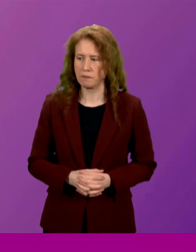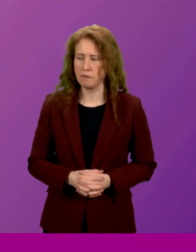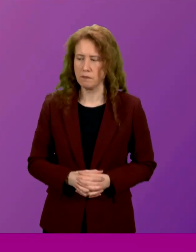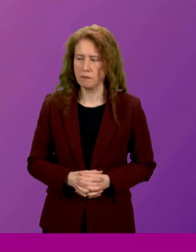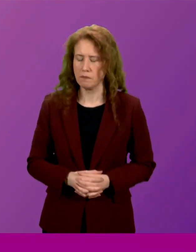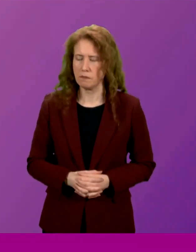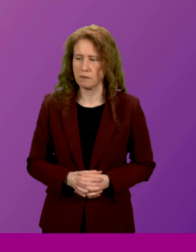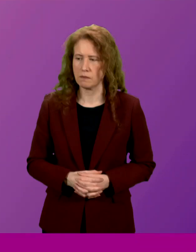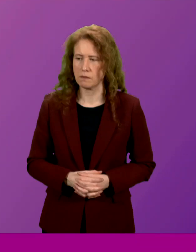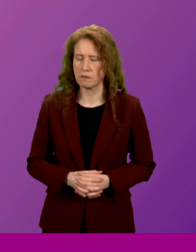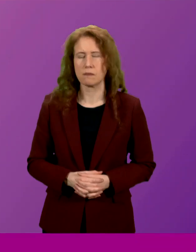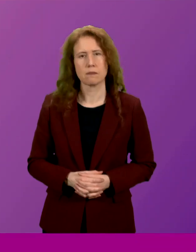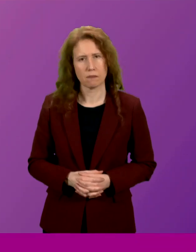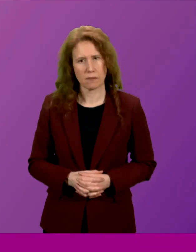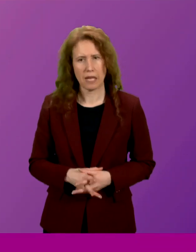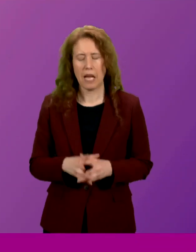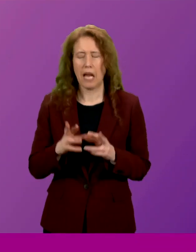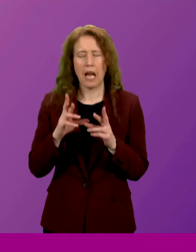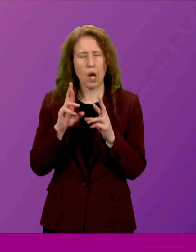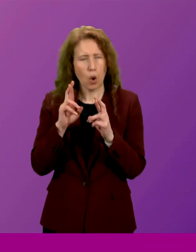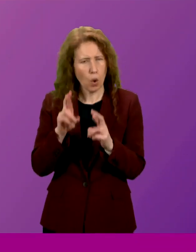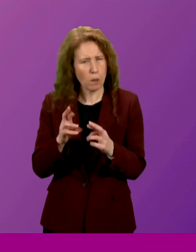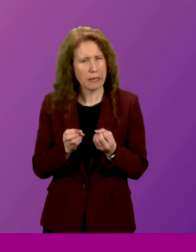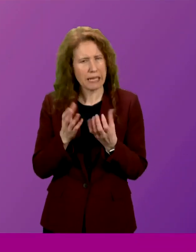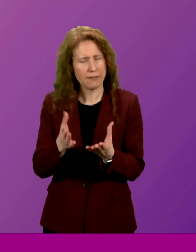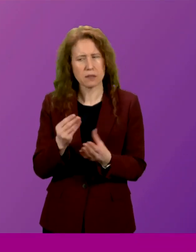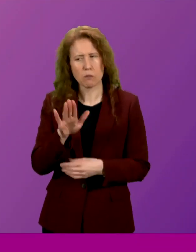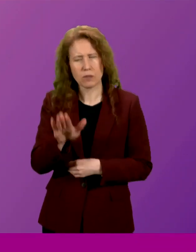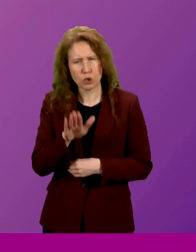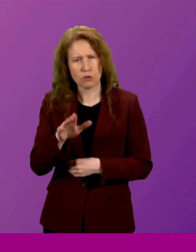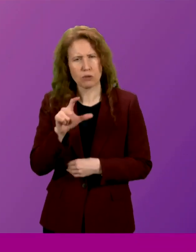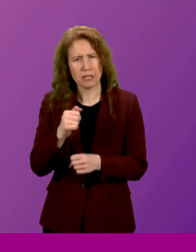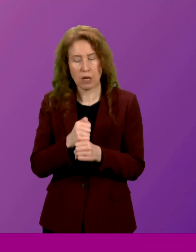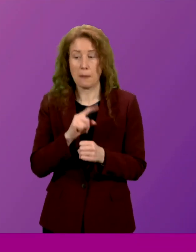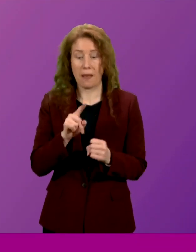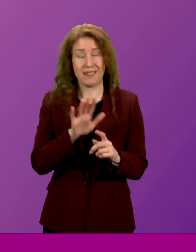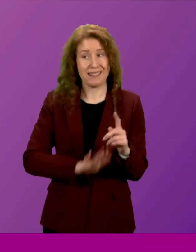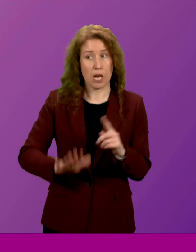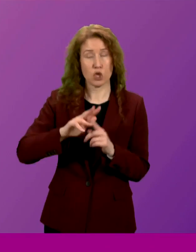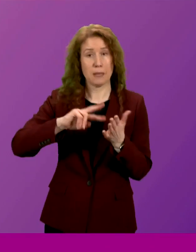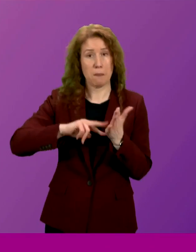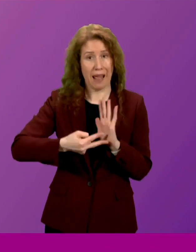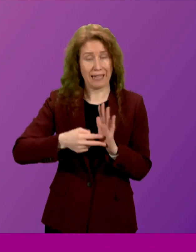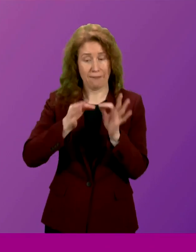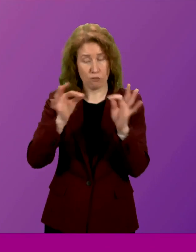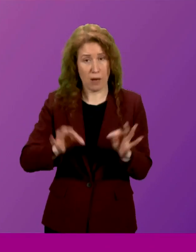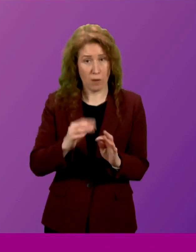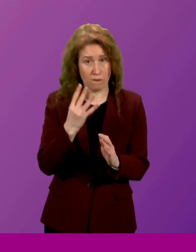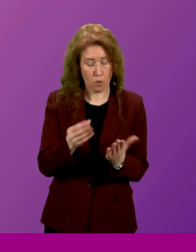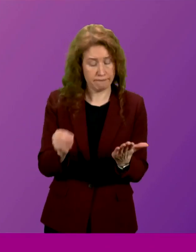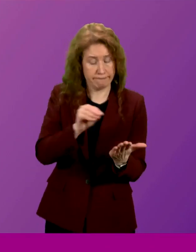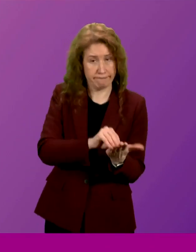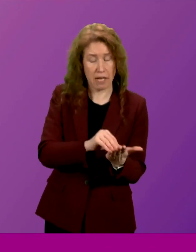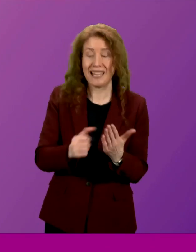So I hope this gives some reassurance to Christine Graham, but in National Planning Framework 4, there is provision that